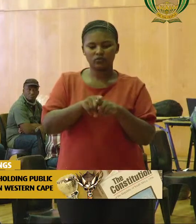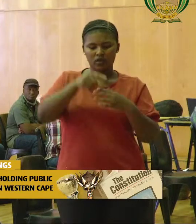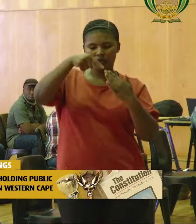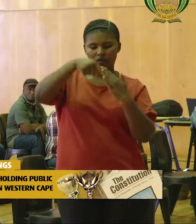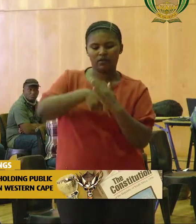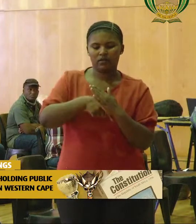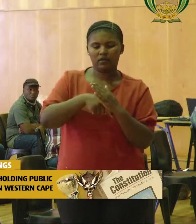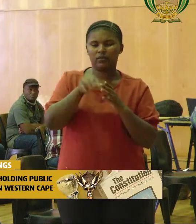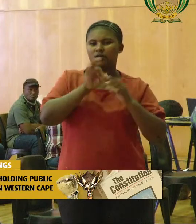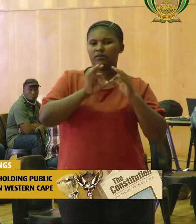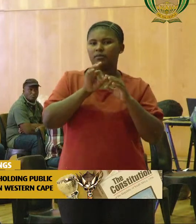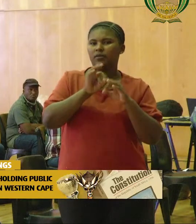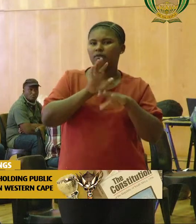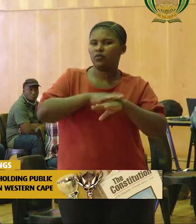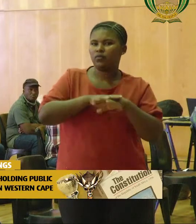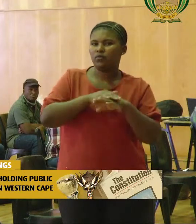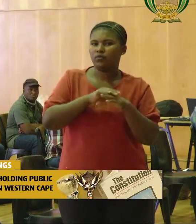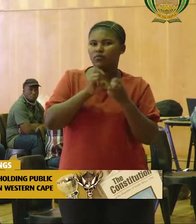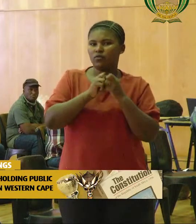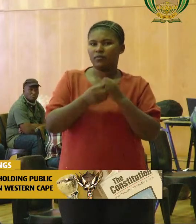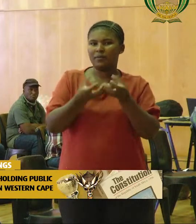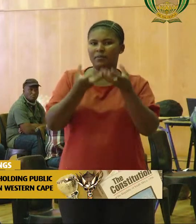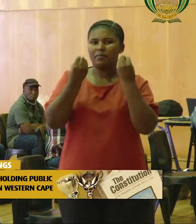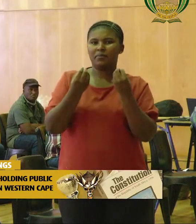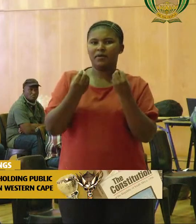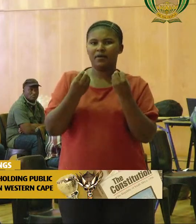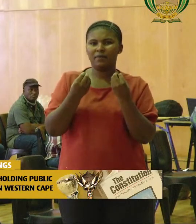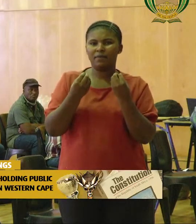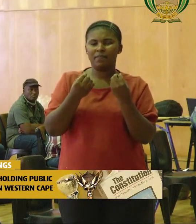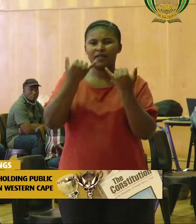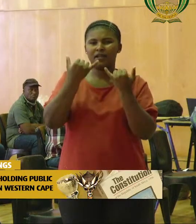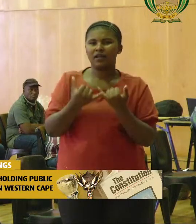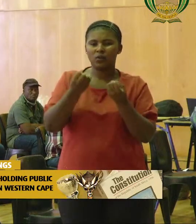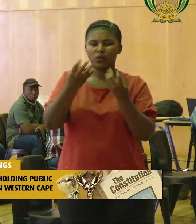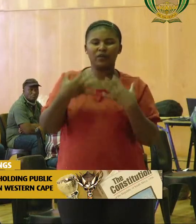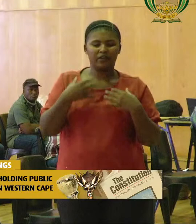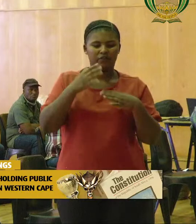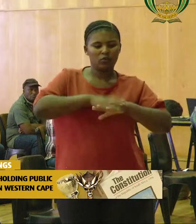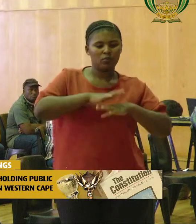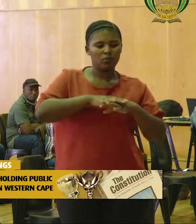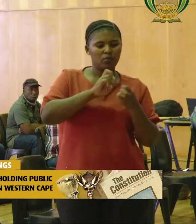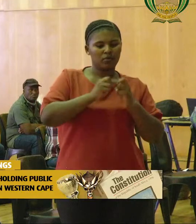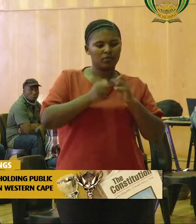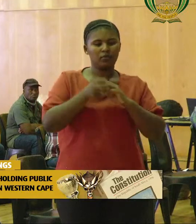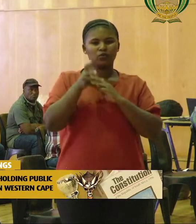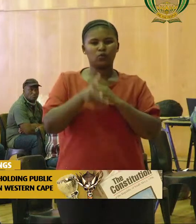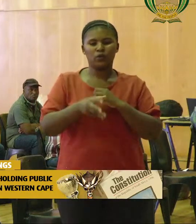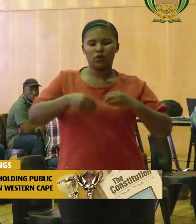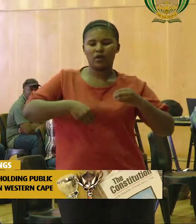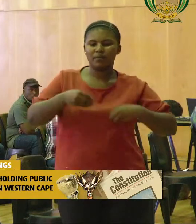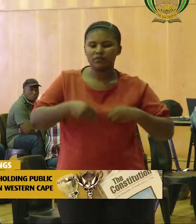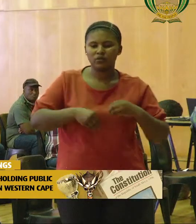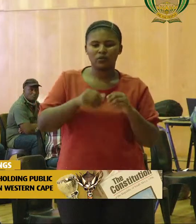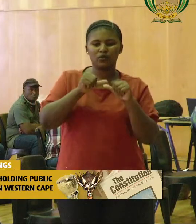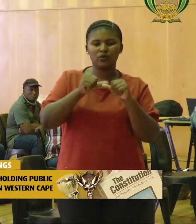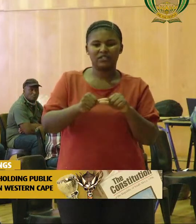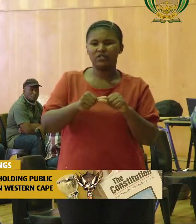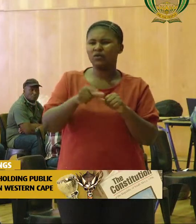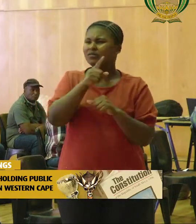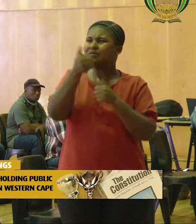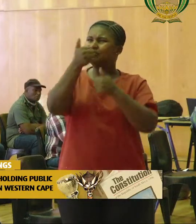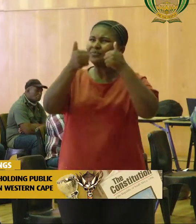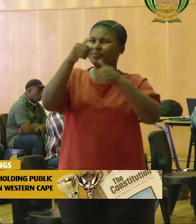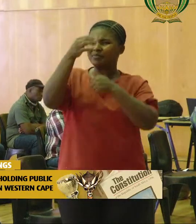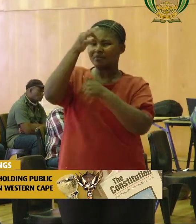wat vandag gebeur, waar al die klagtes uitkom. Daar's te veel korrupte officials